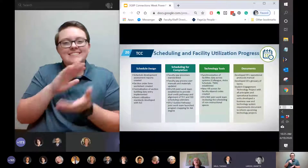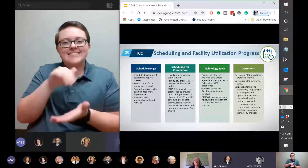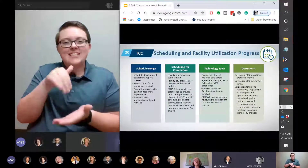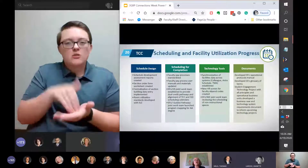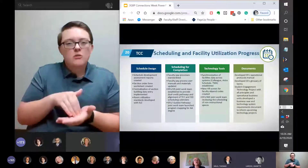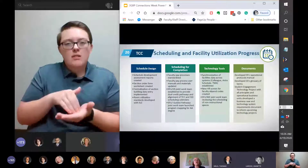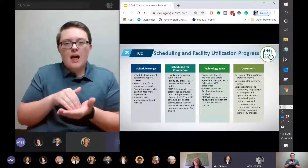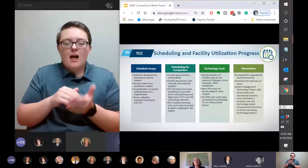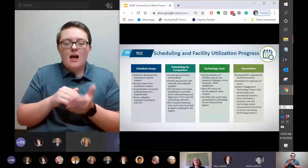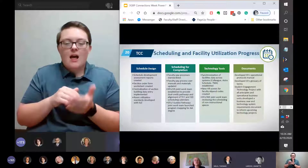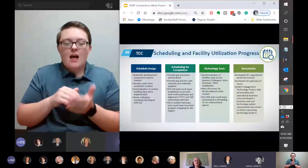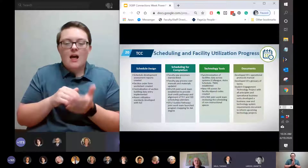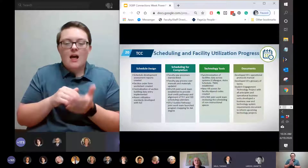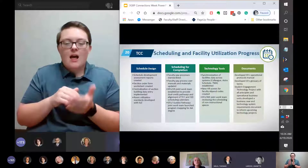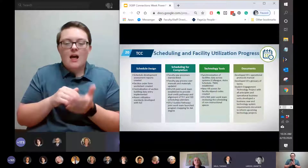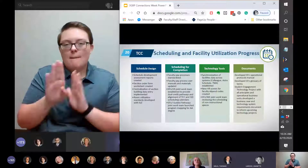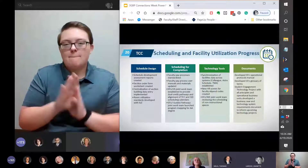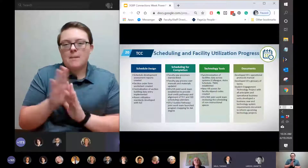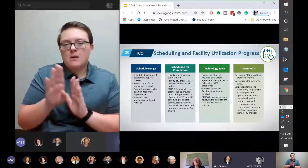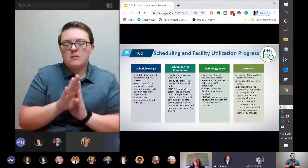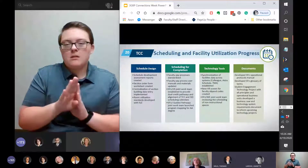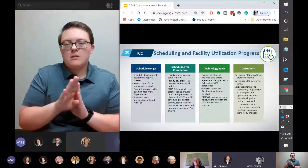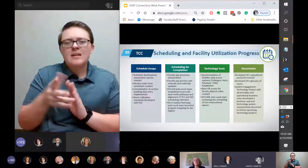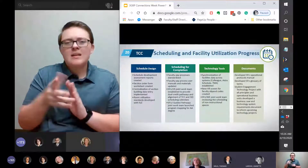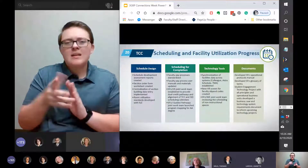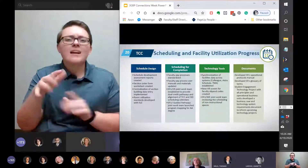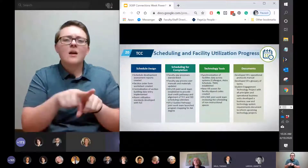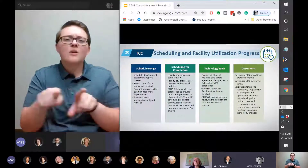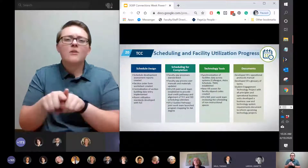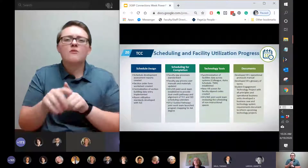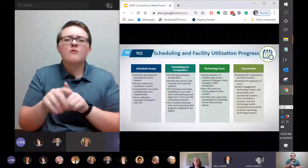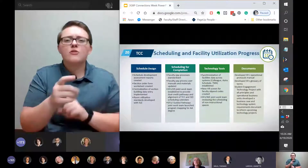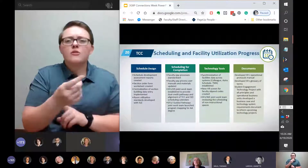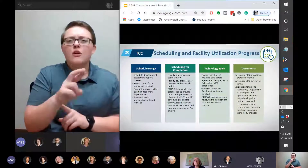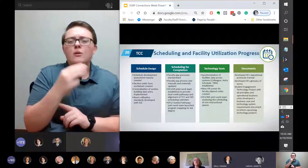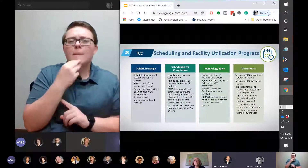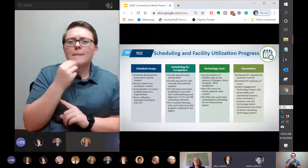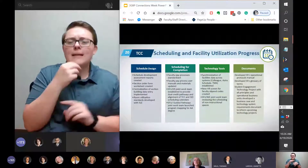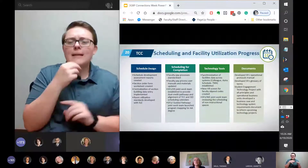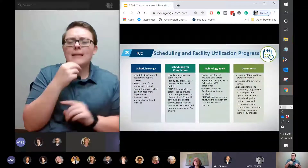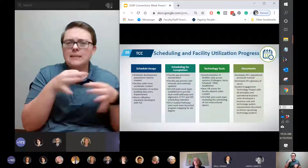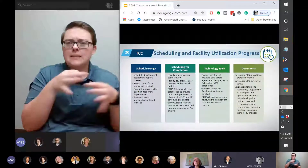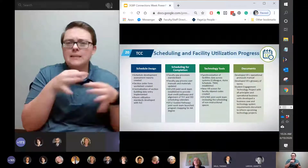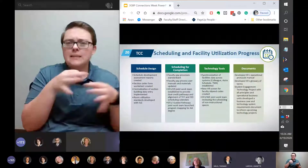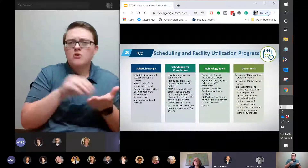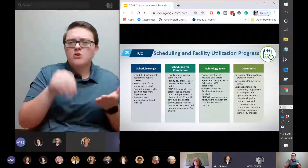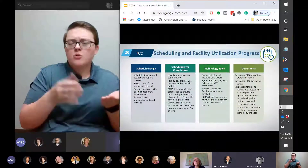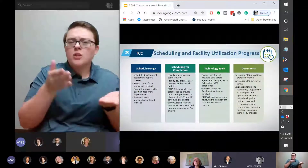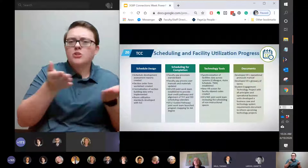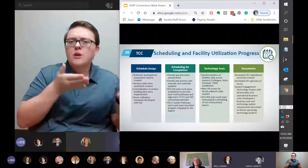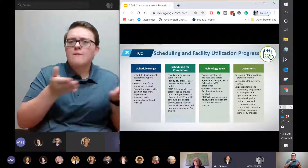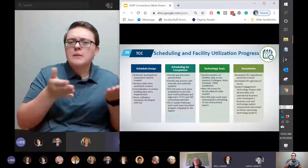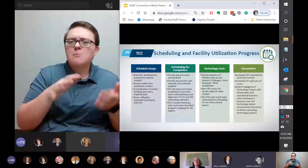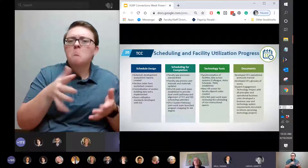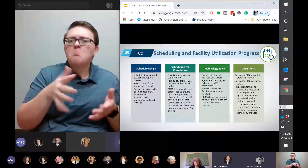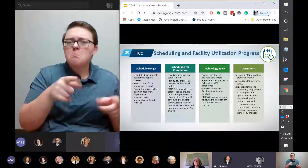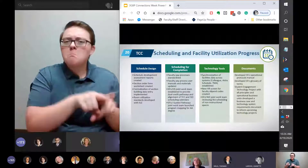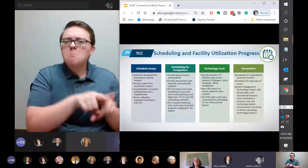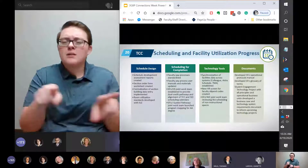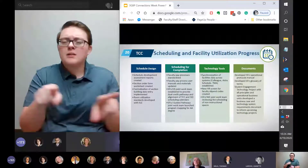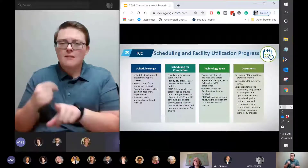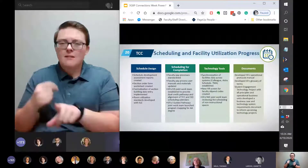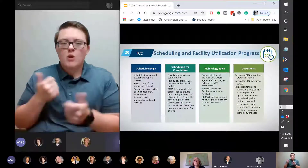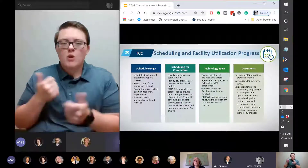section building, kind of like what Dr. Madison described for some student services, a survey of all the different ways